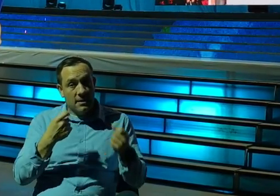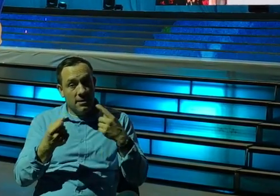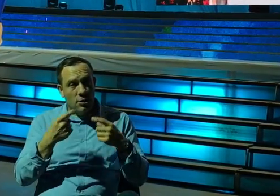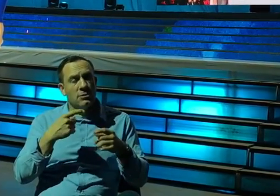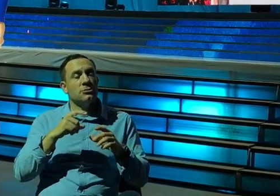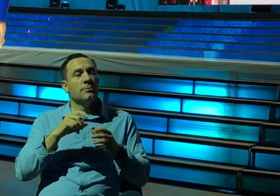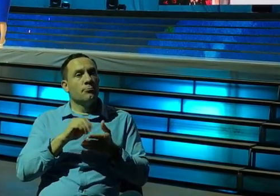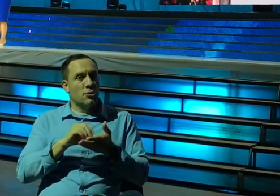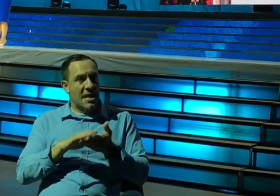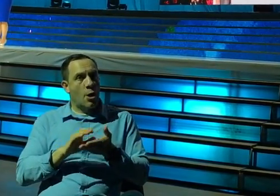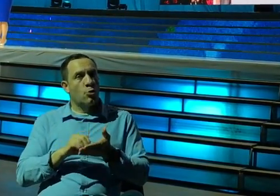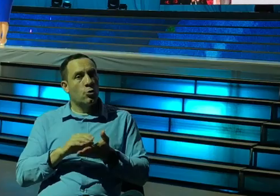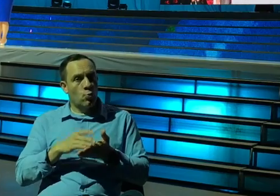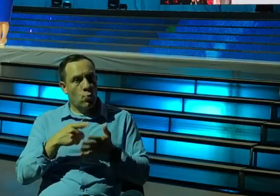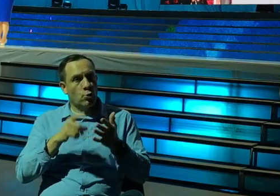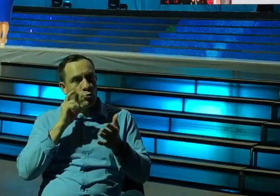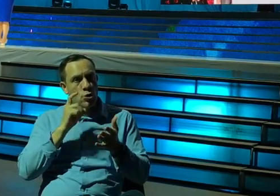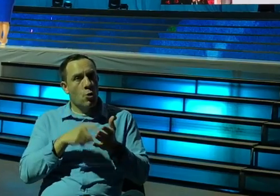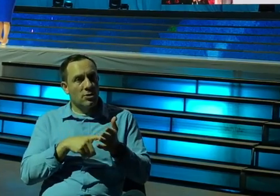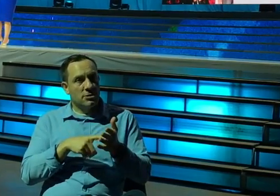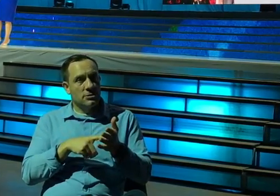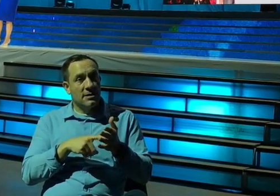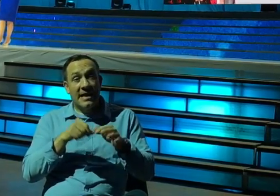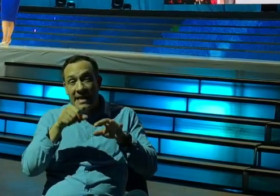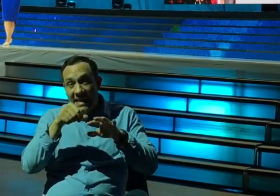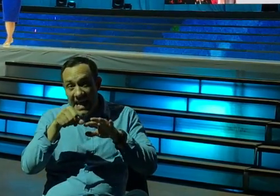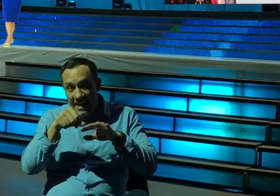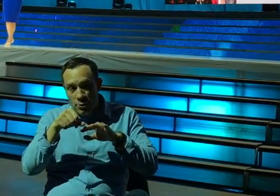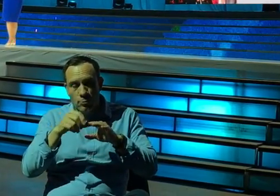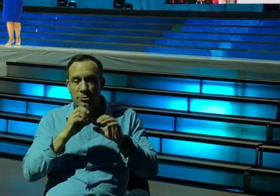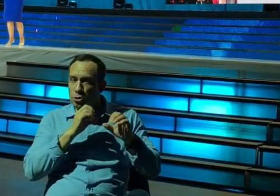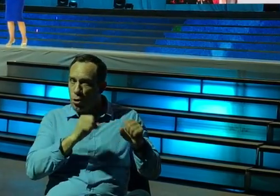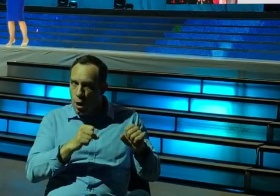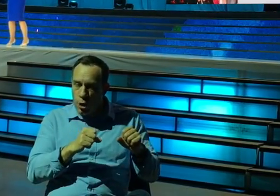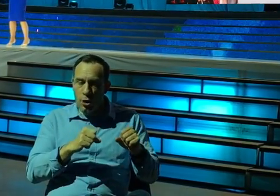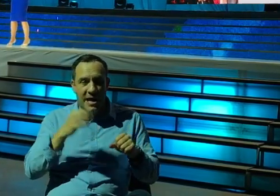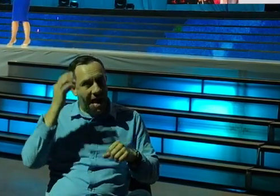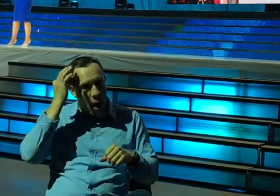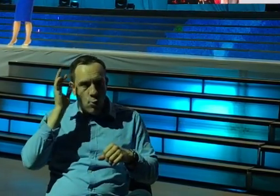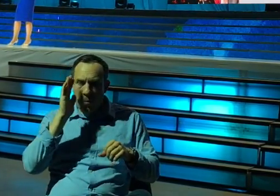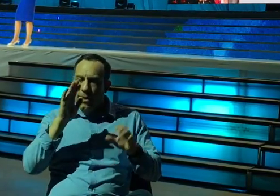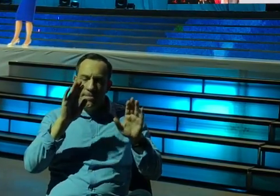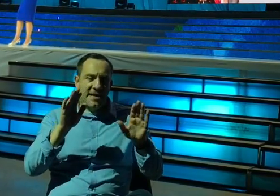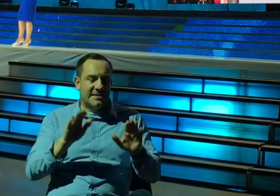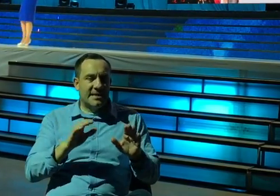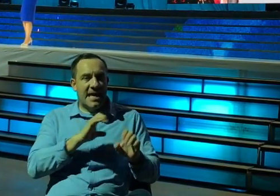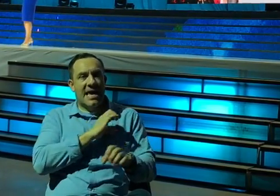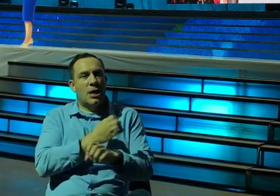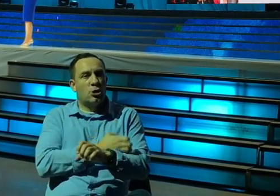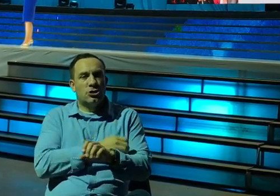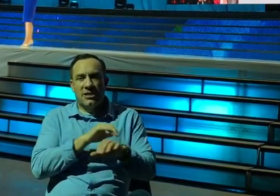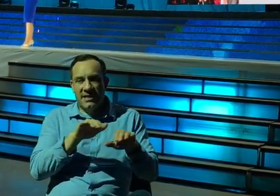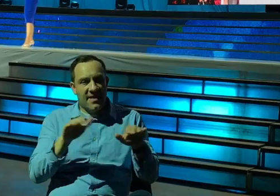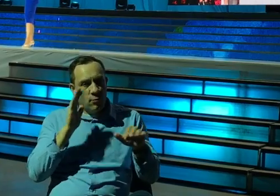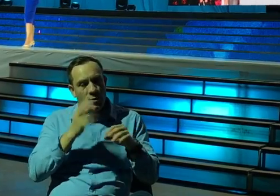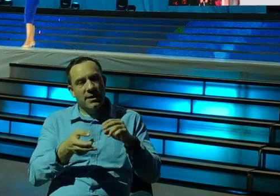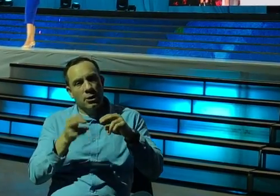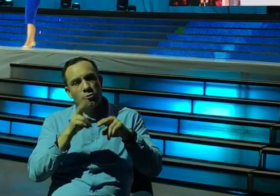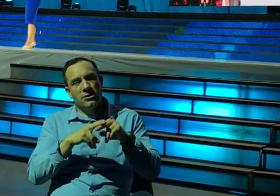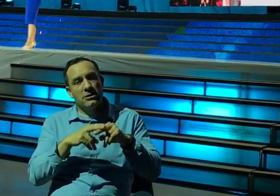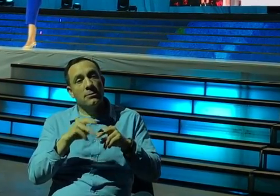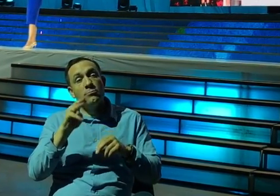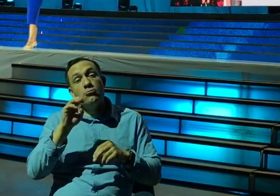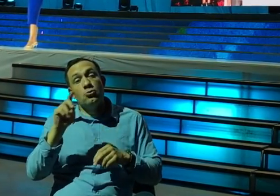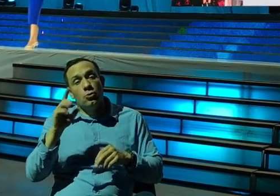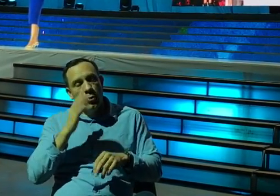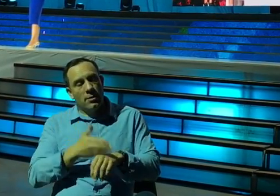start noticing your nails are going to be stronger, your hair is going to be amazing, your energy levels are going to increase, your mood's going